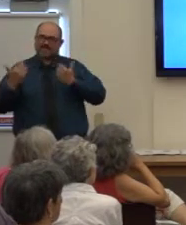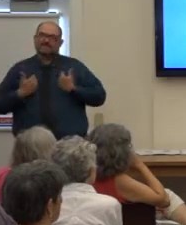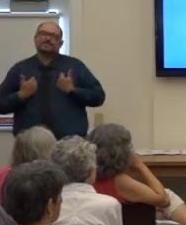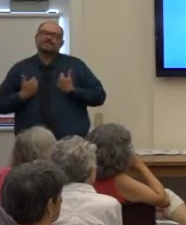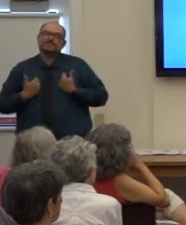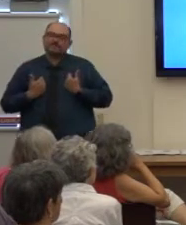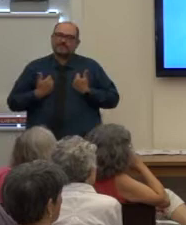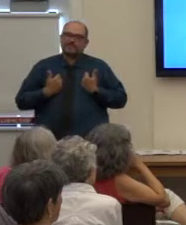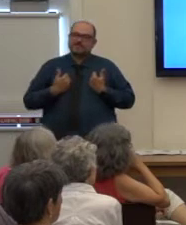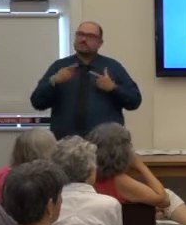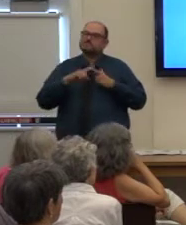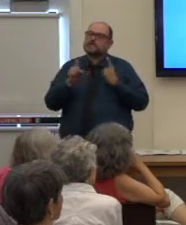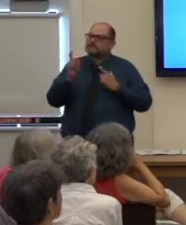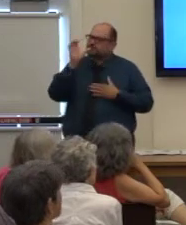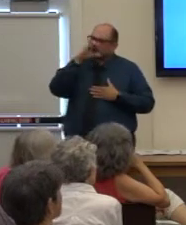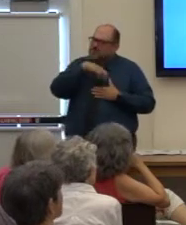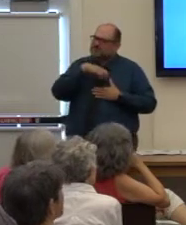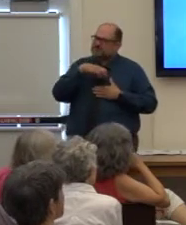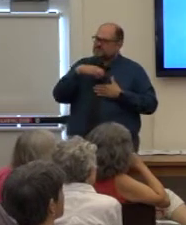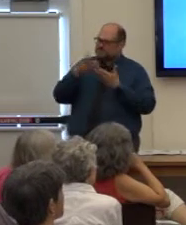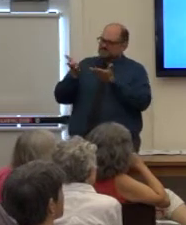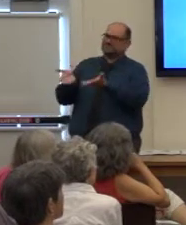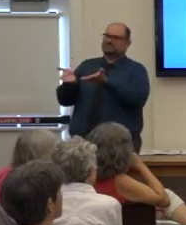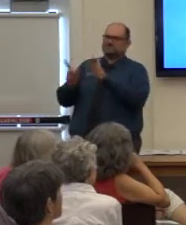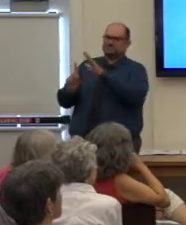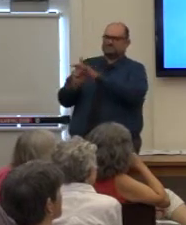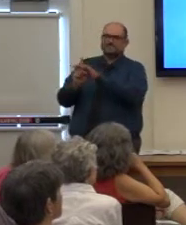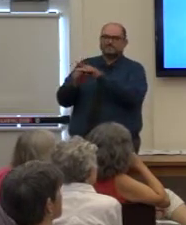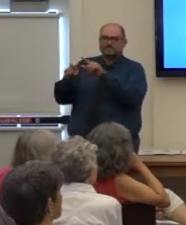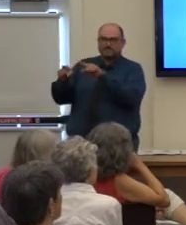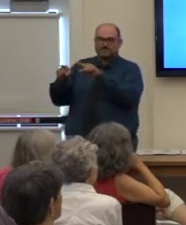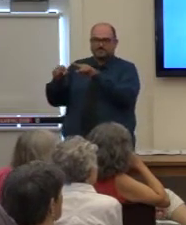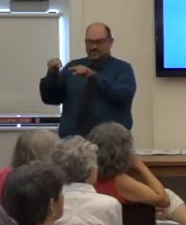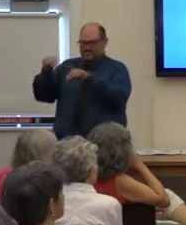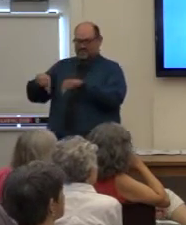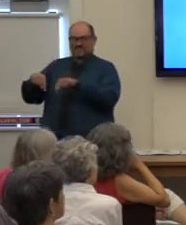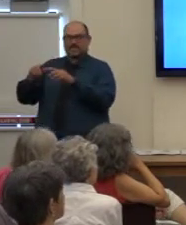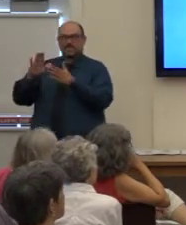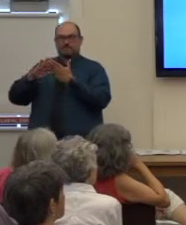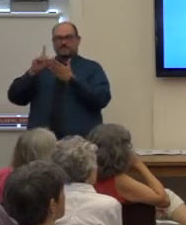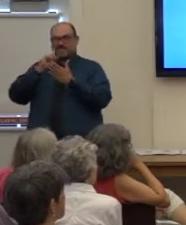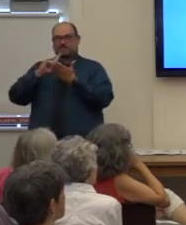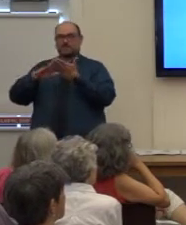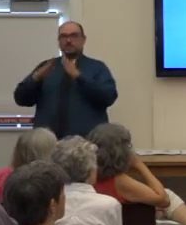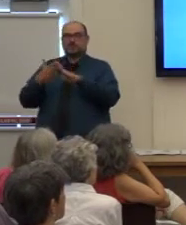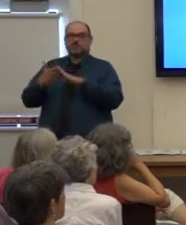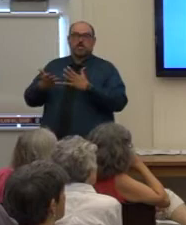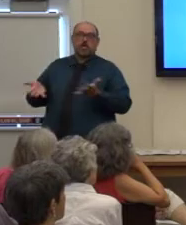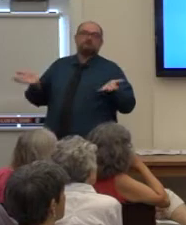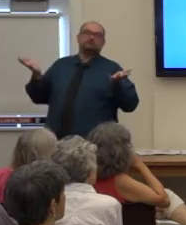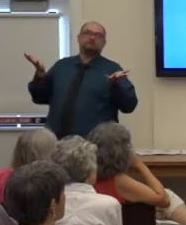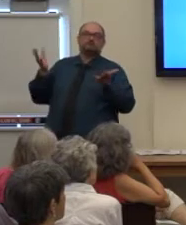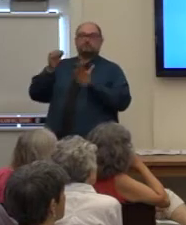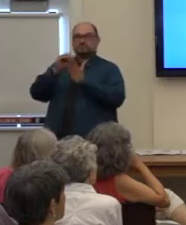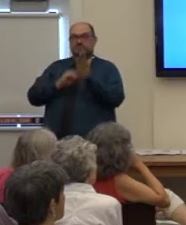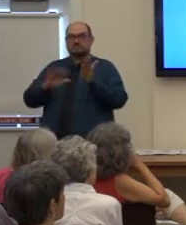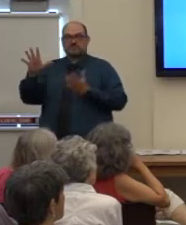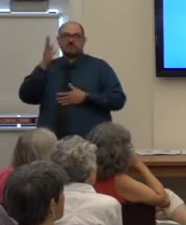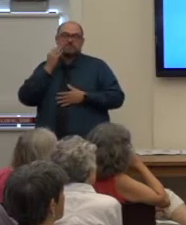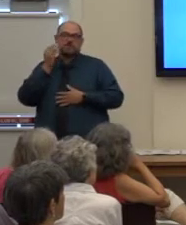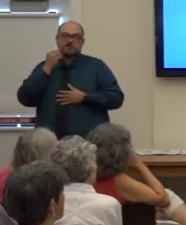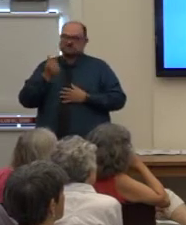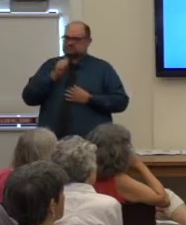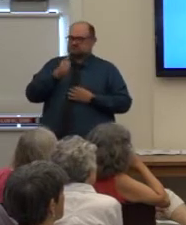from the Chilmark Deaf community ever bothered to write down what it was like to be part of it. Why would